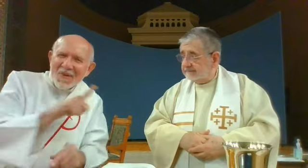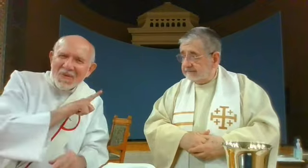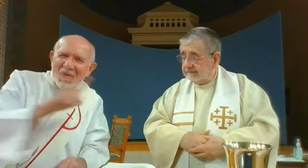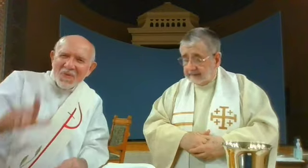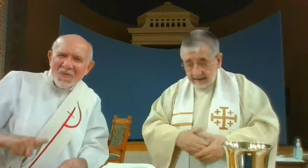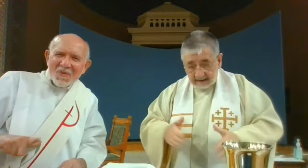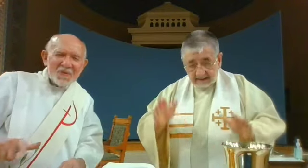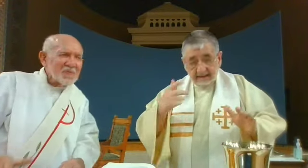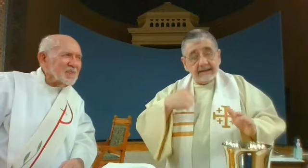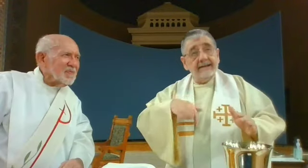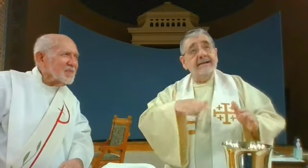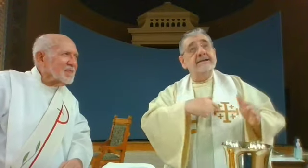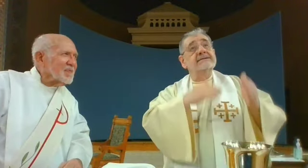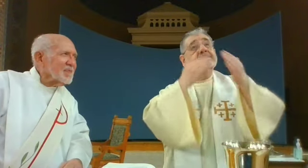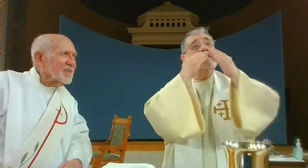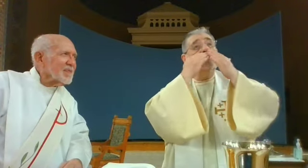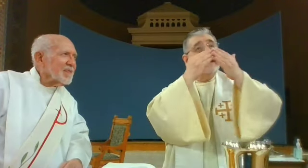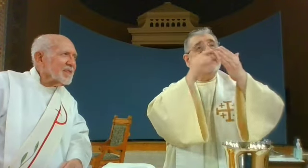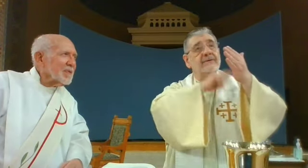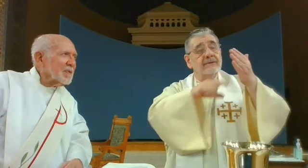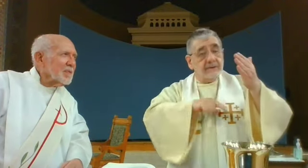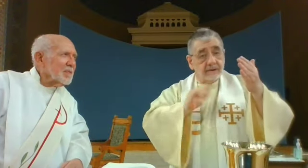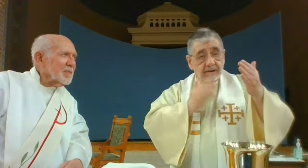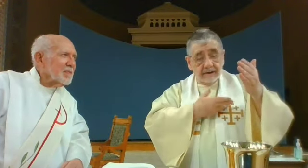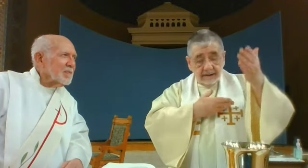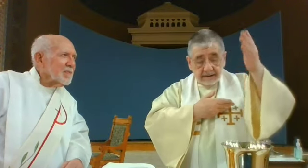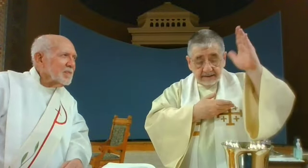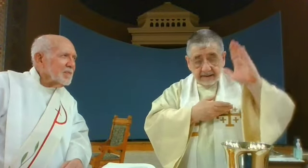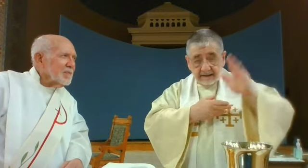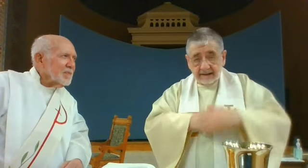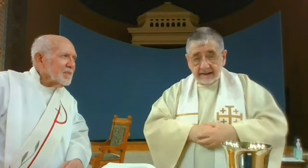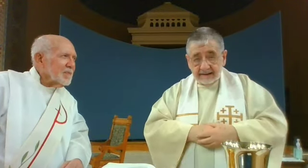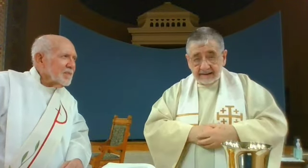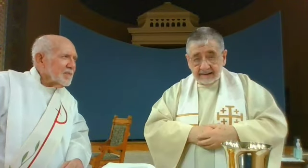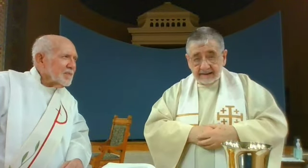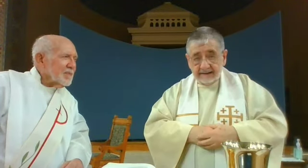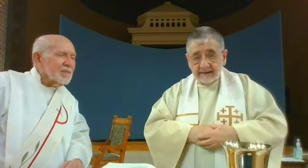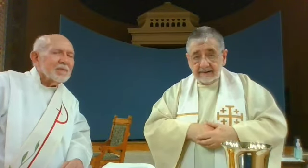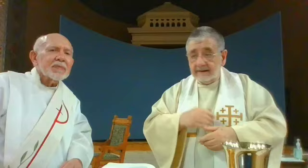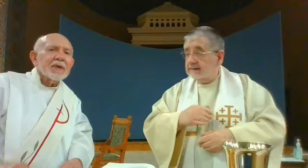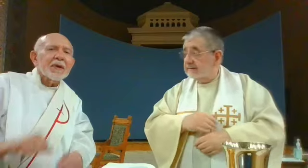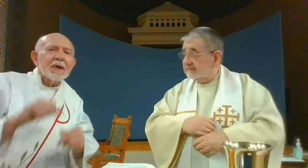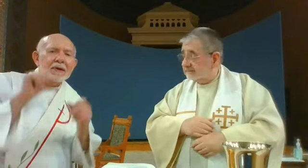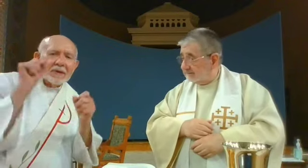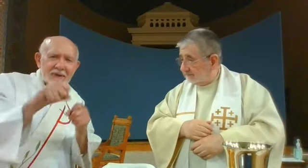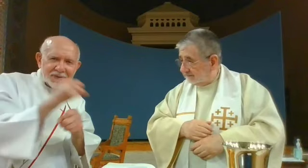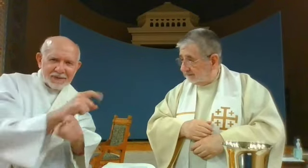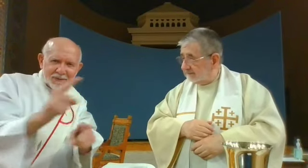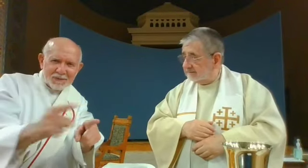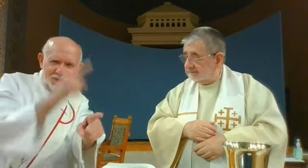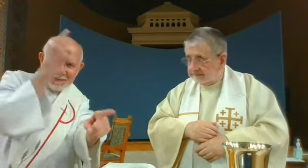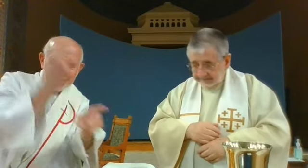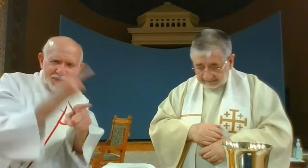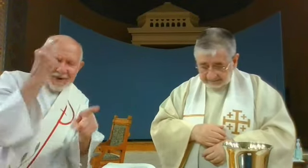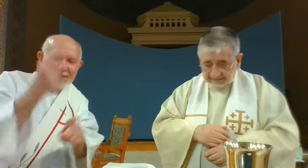the Lord. Let us give thanks to the Lord our God. It is right and